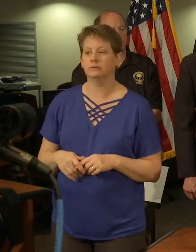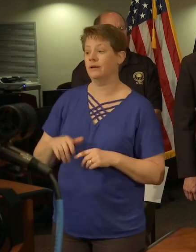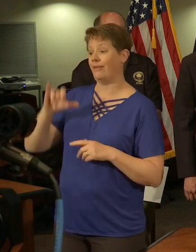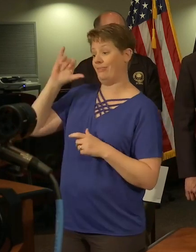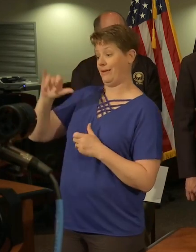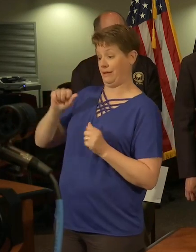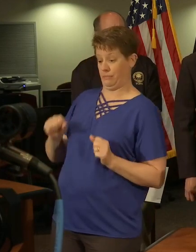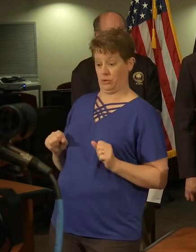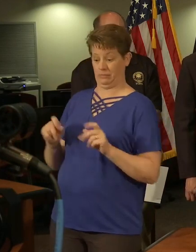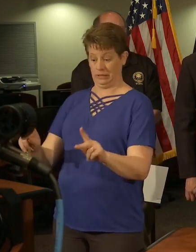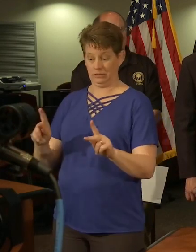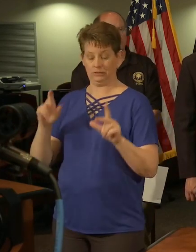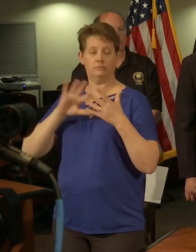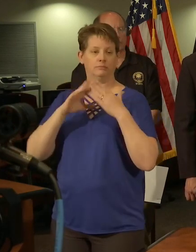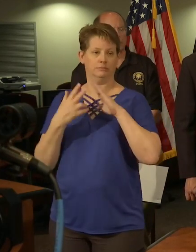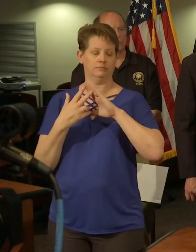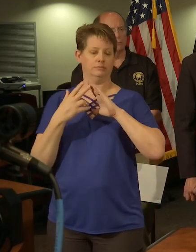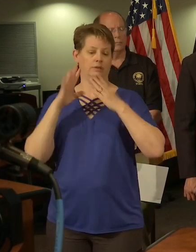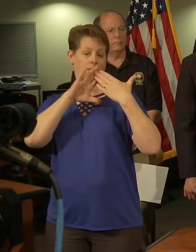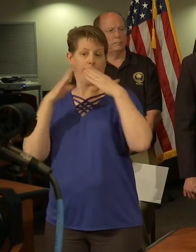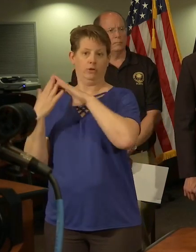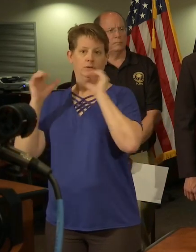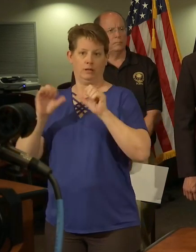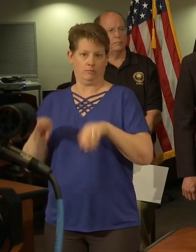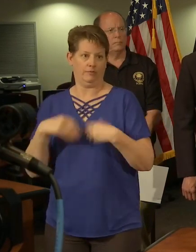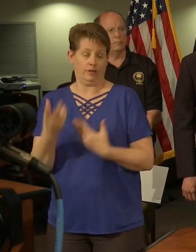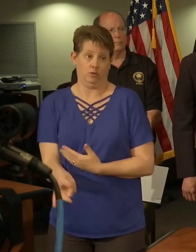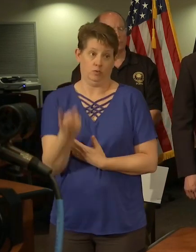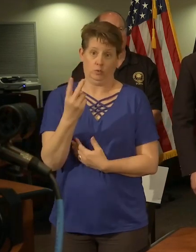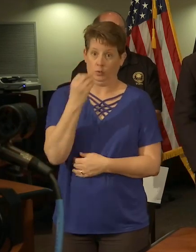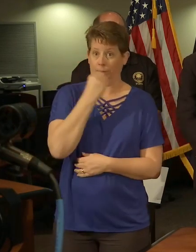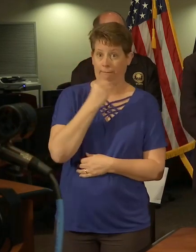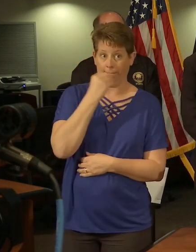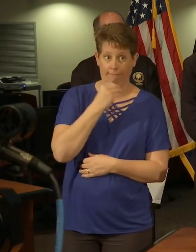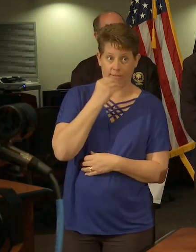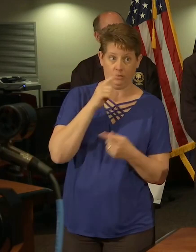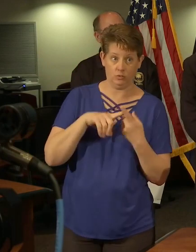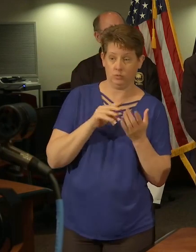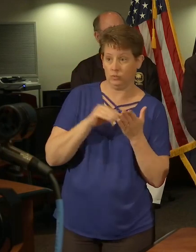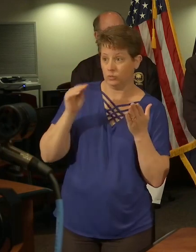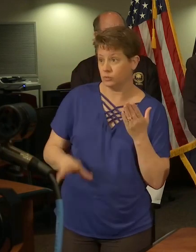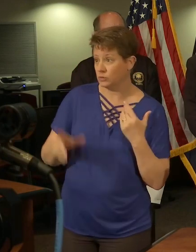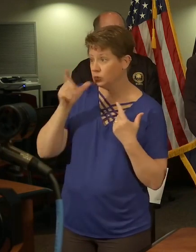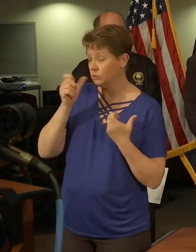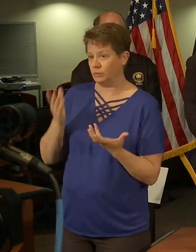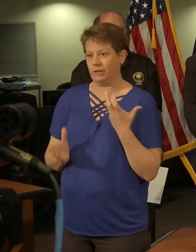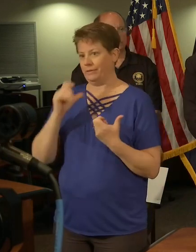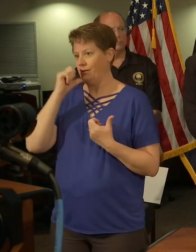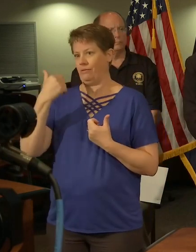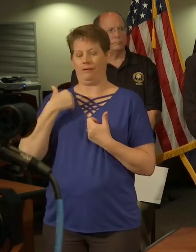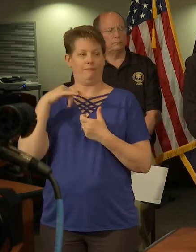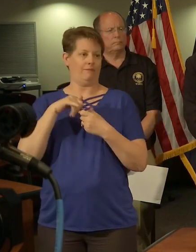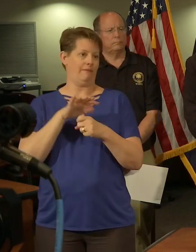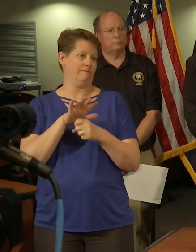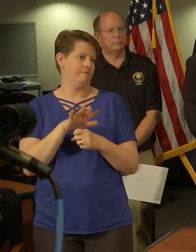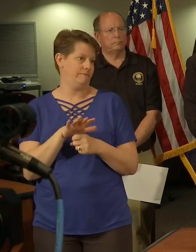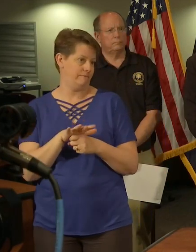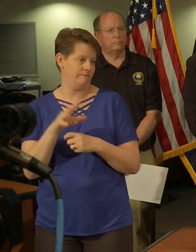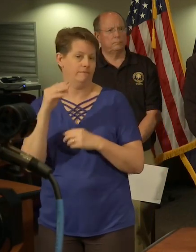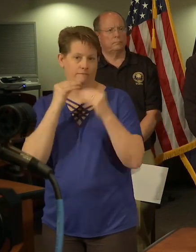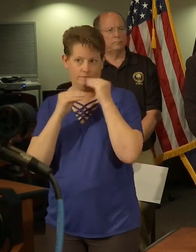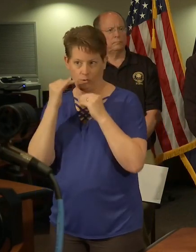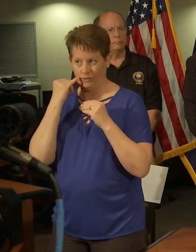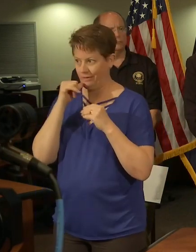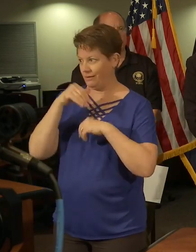allow communities to provide two nutritious meals to students who may not have access to them outside of the